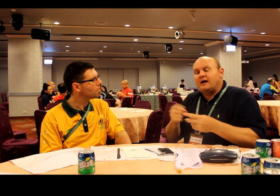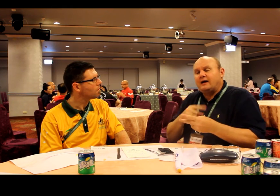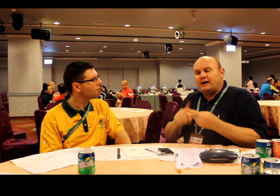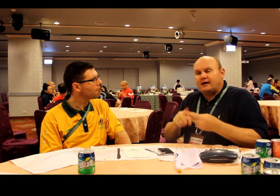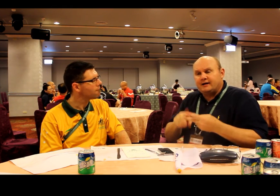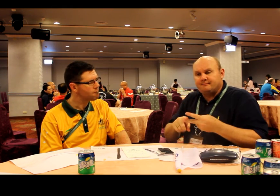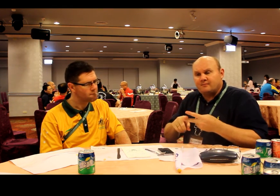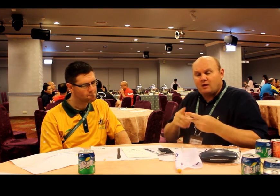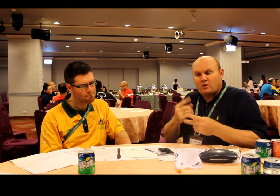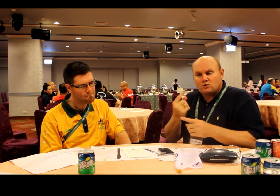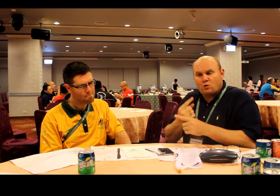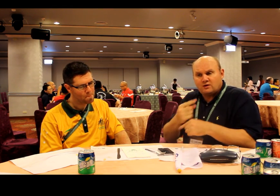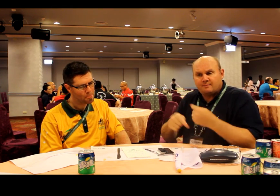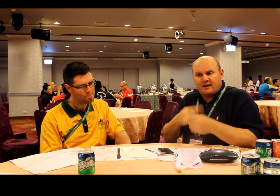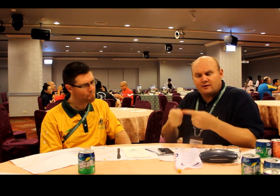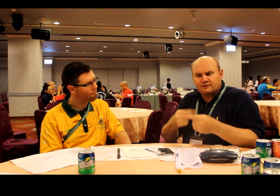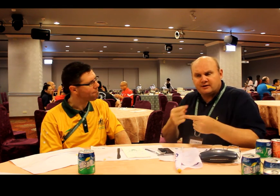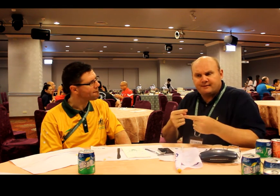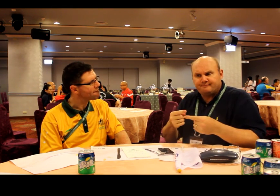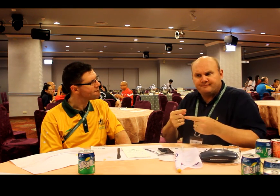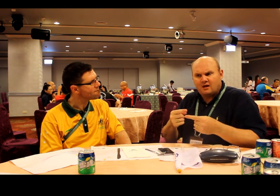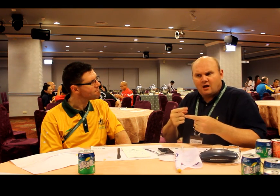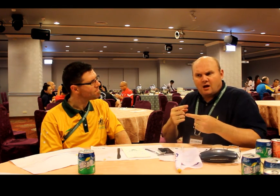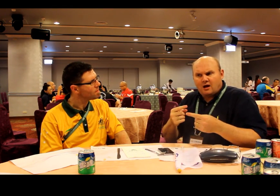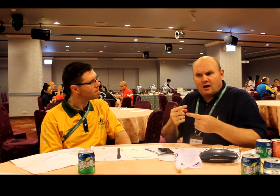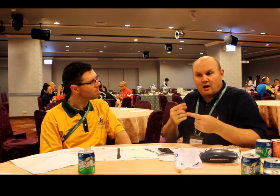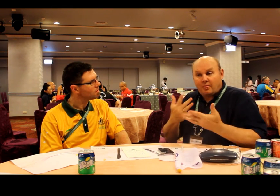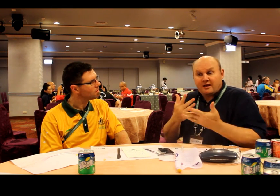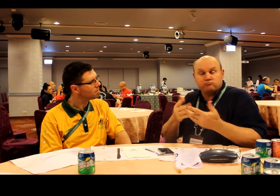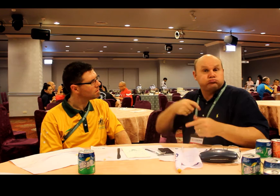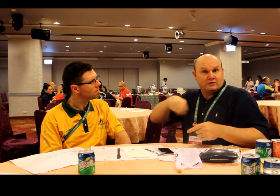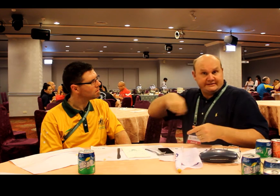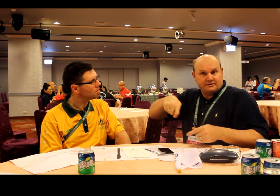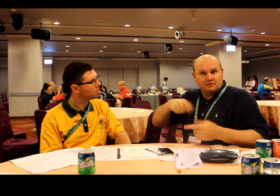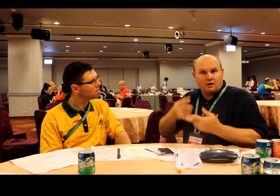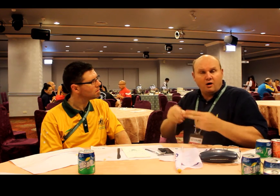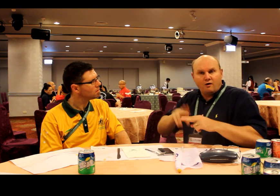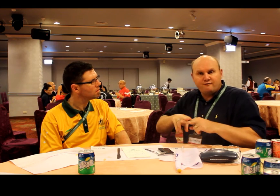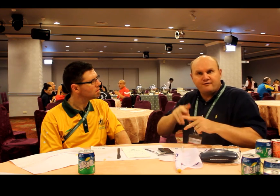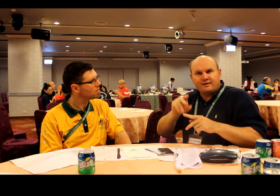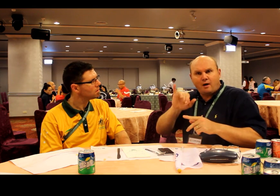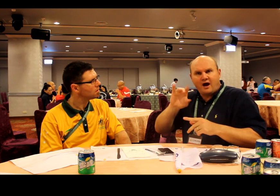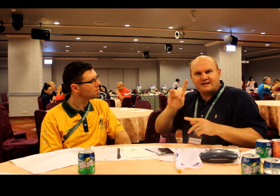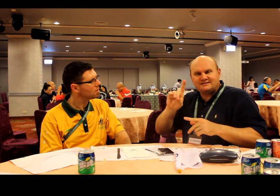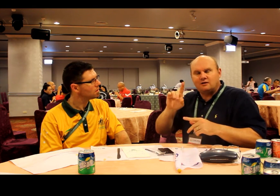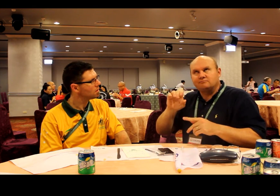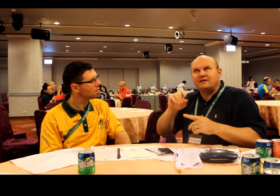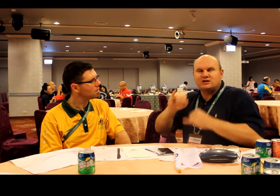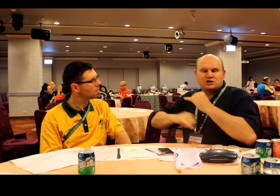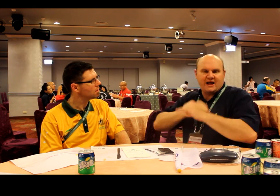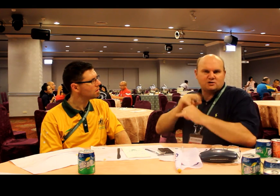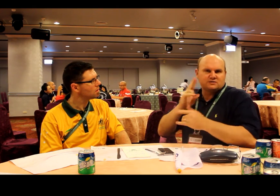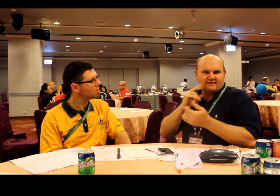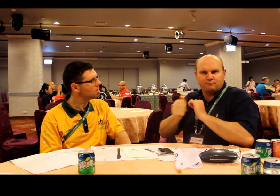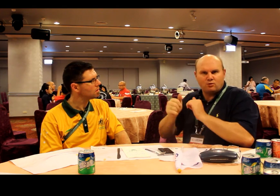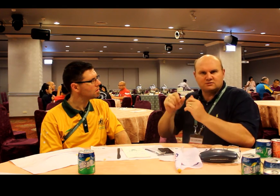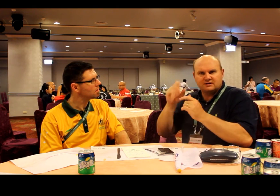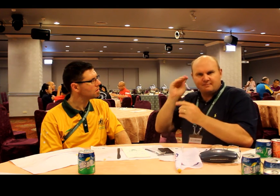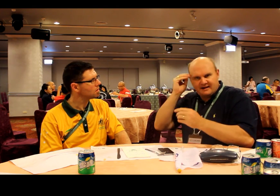who have potential. We also talked about the president of ICSD, the